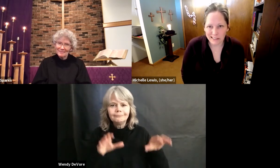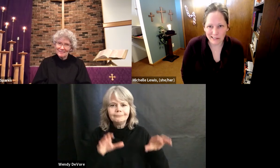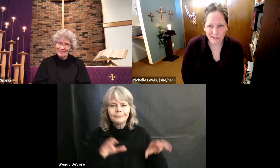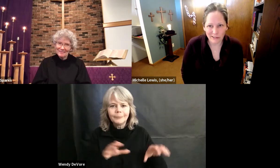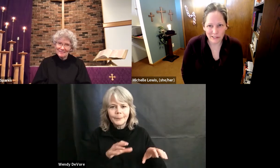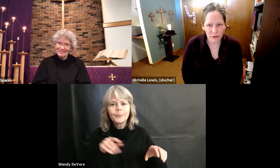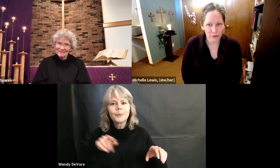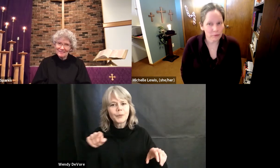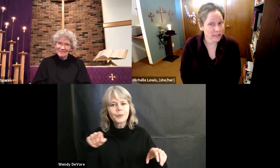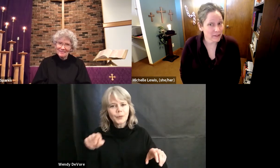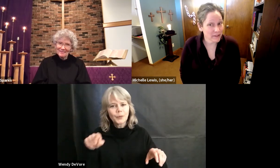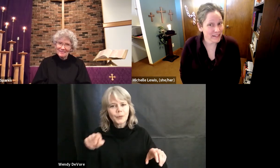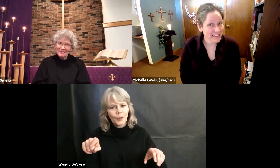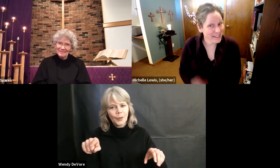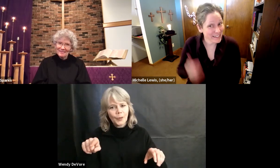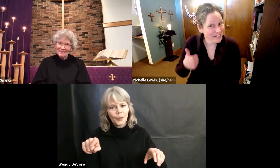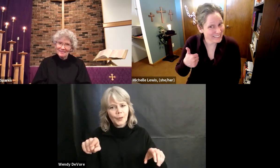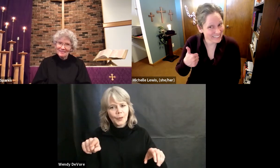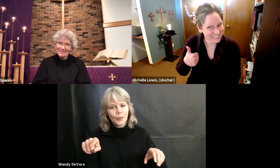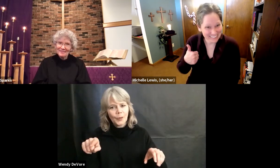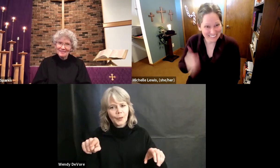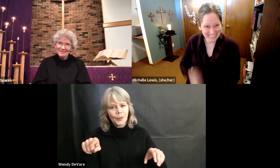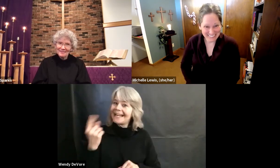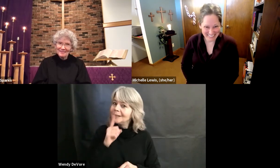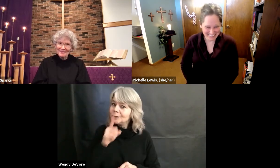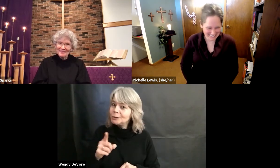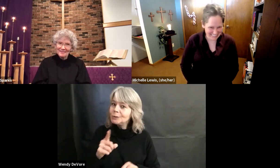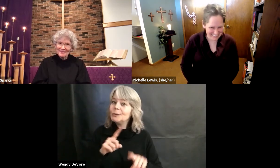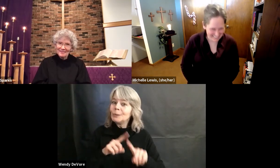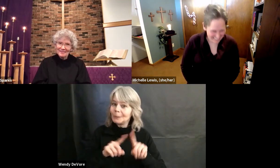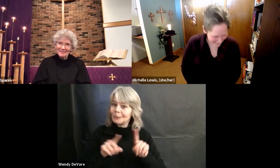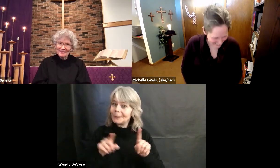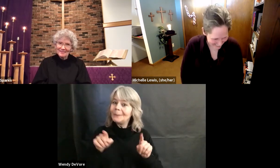Which isn't always true, but that's what they said.